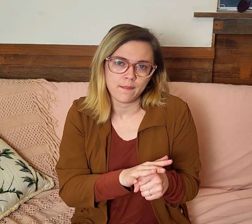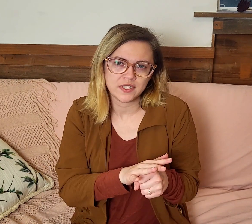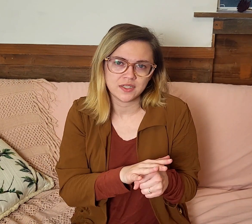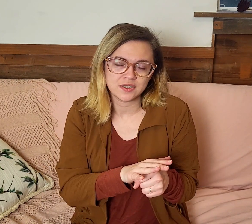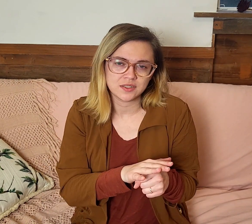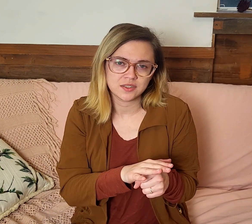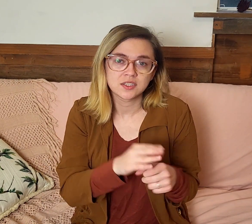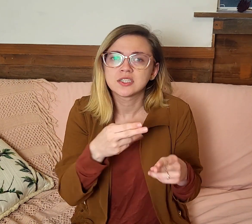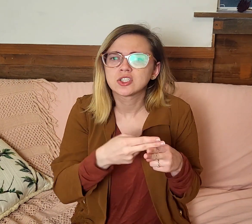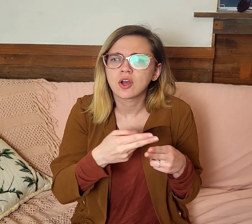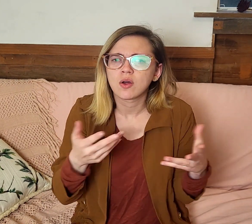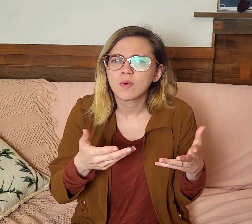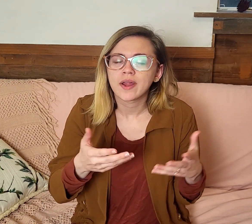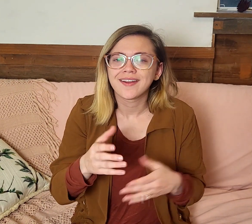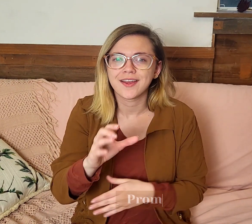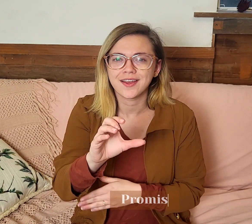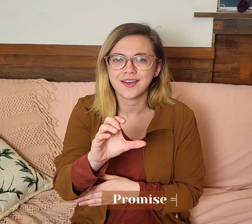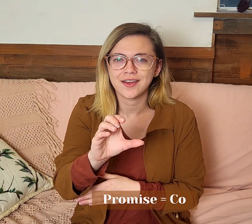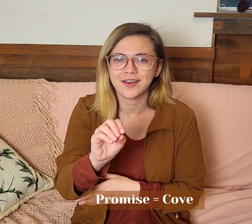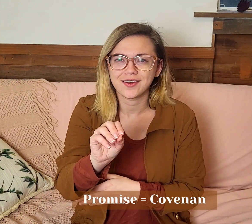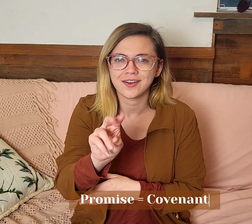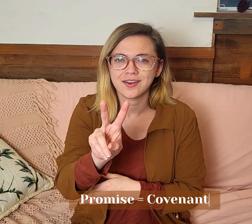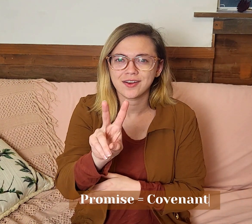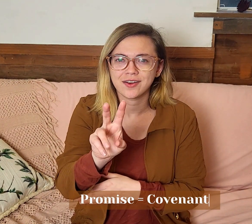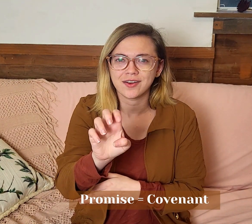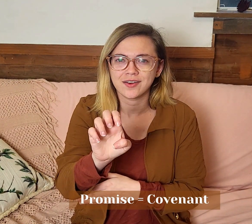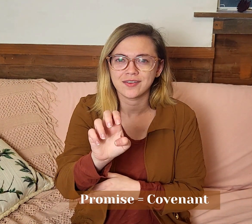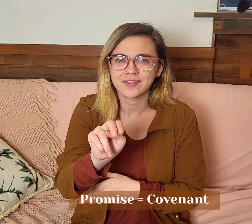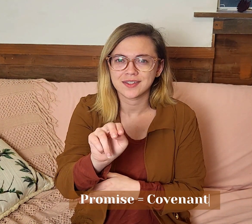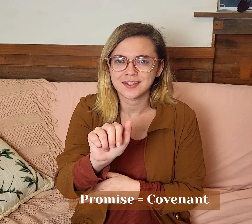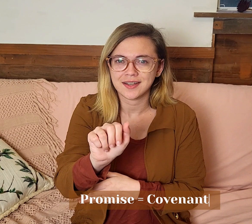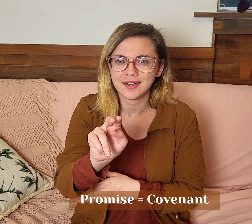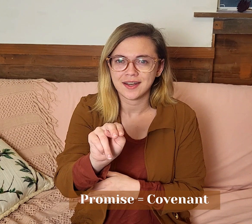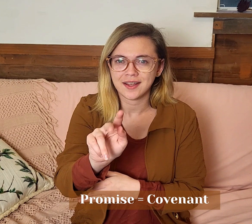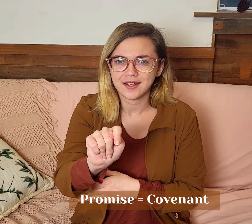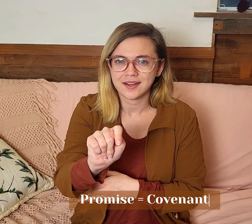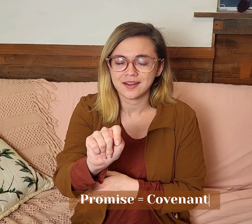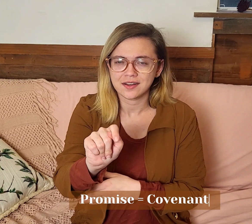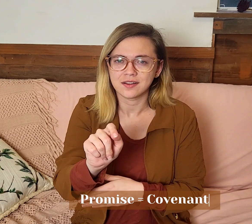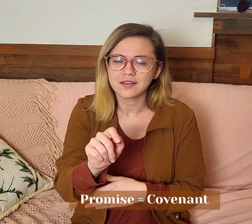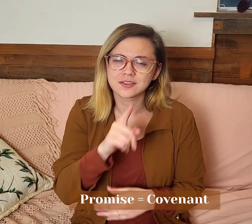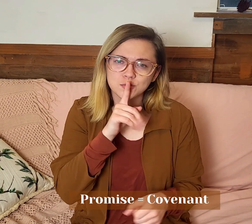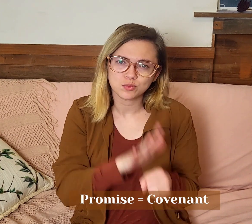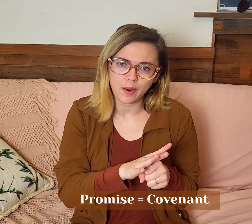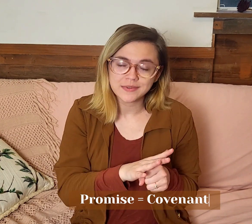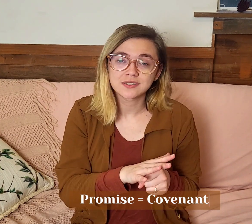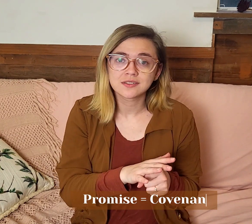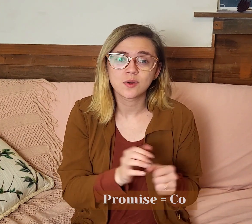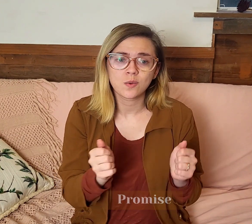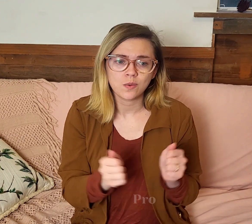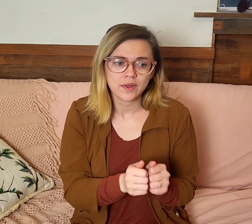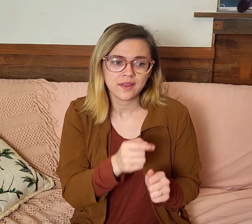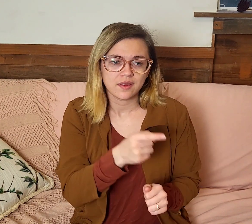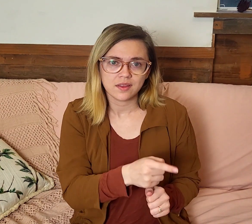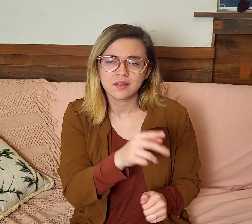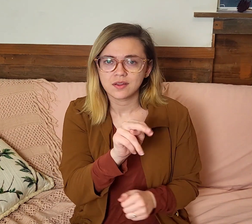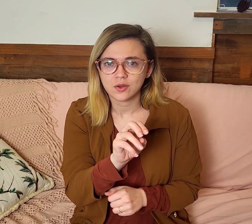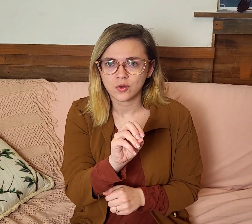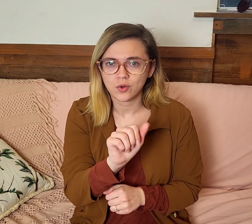He made a promise. It is known as a covenant. And He made a promise